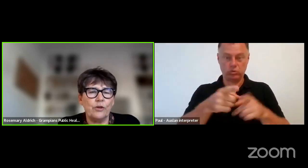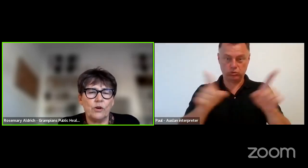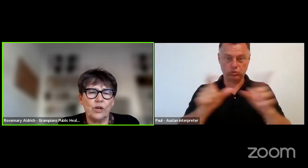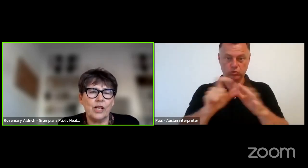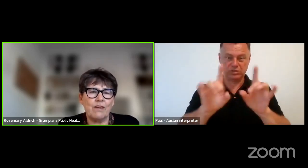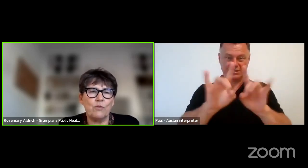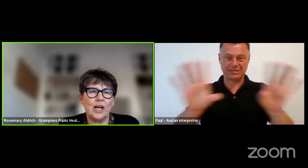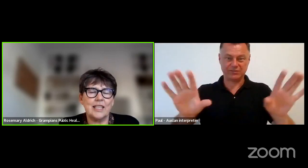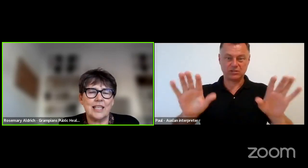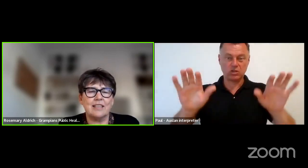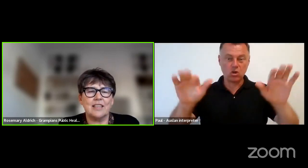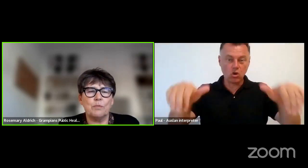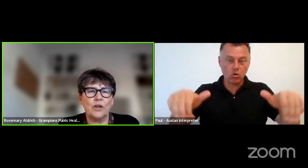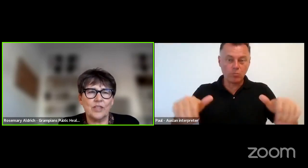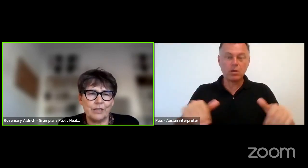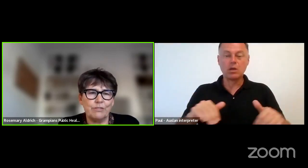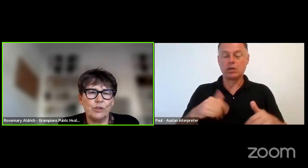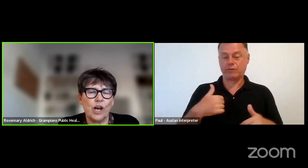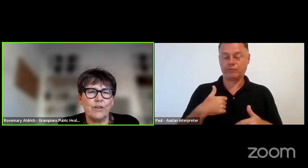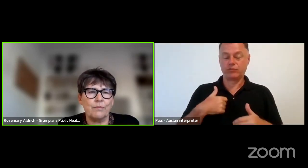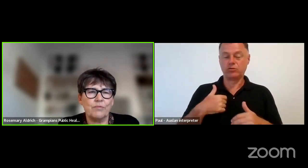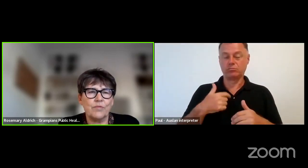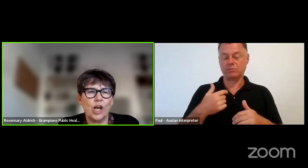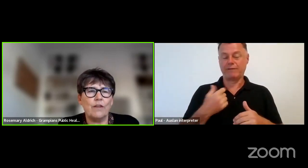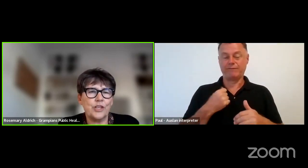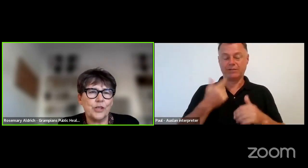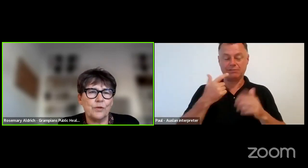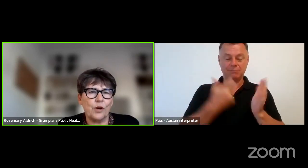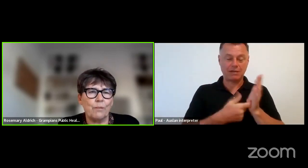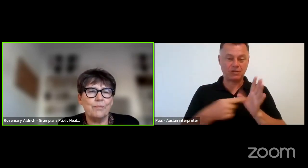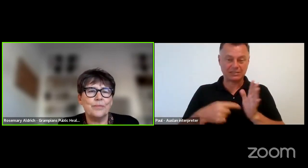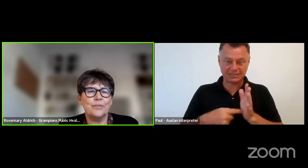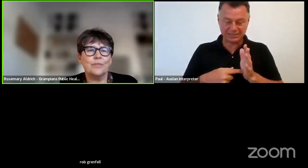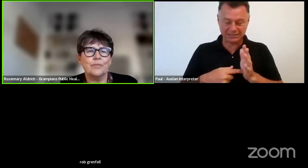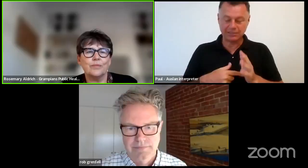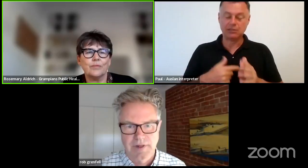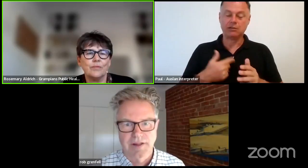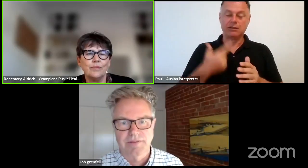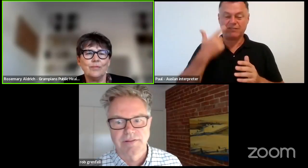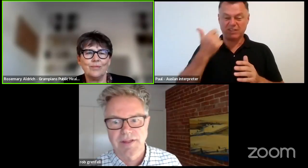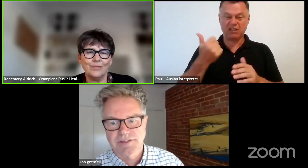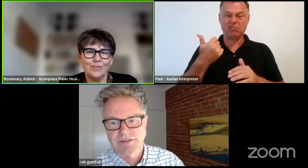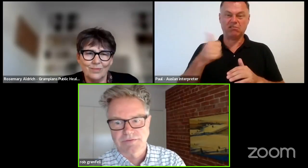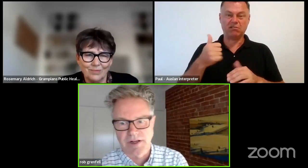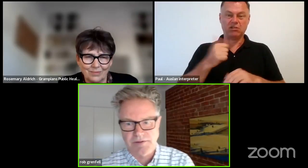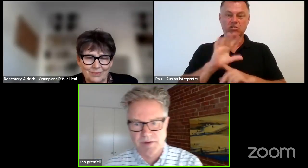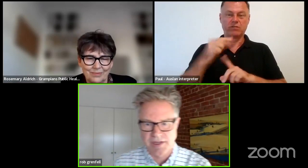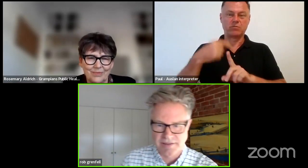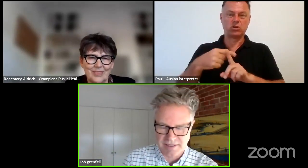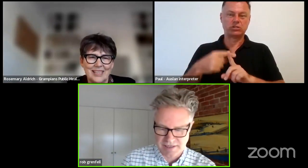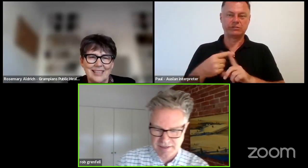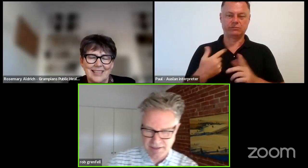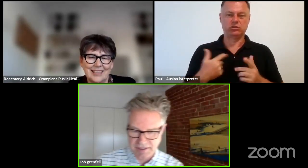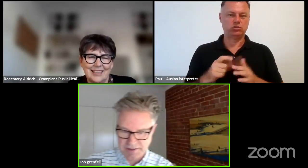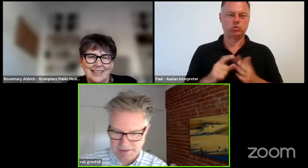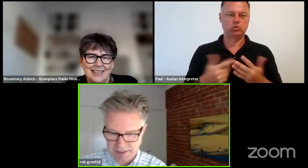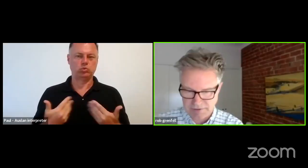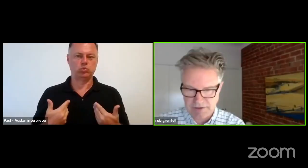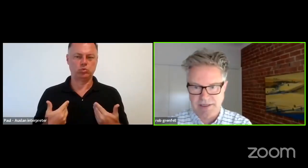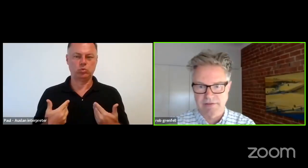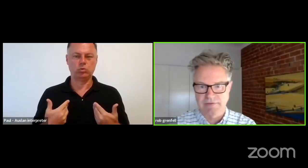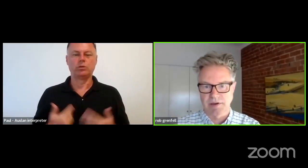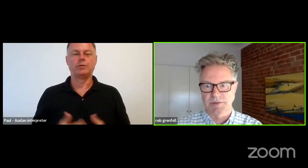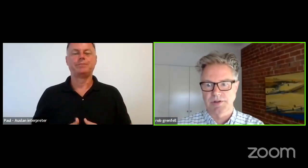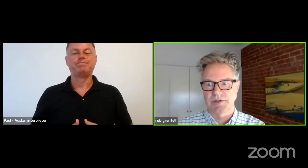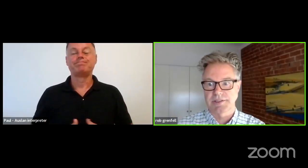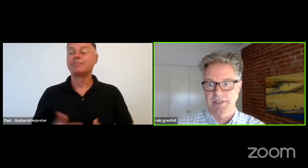if you or a loved one tests positive for COVID. Over to you, Rob. Yeah, thanks, Rosemary, and it's